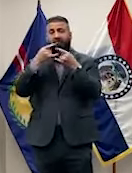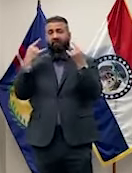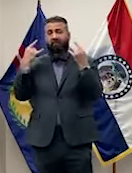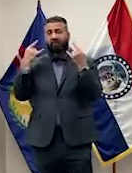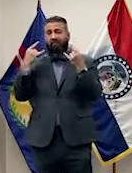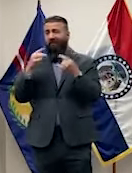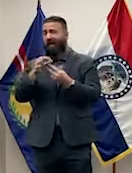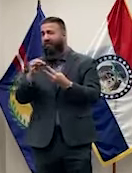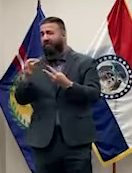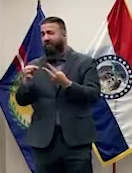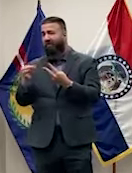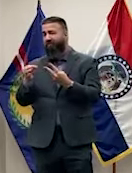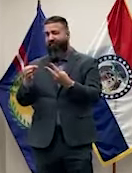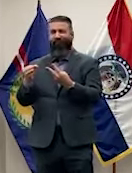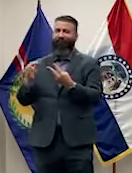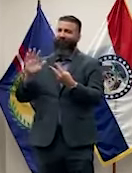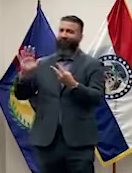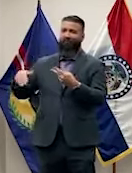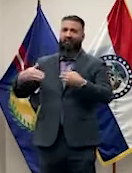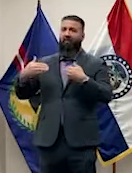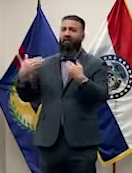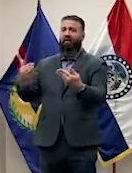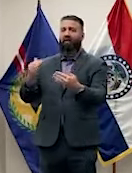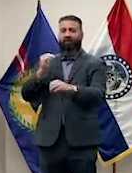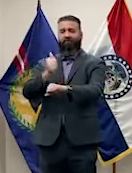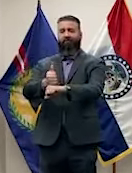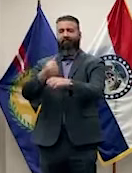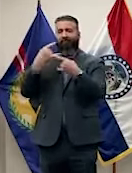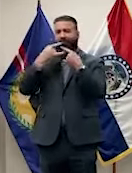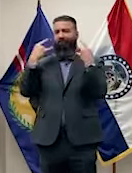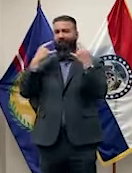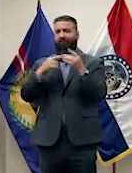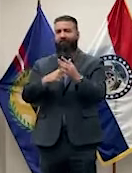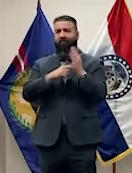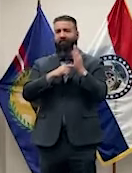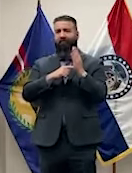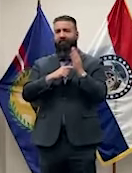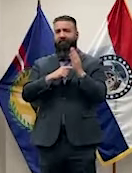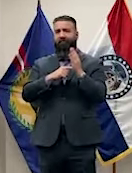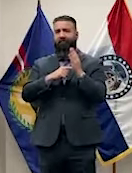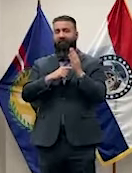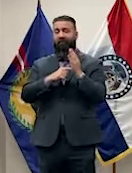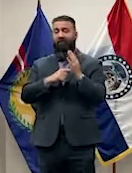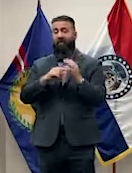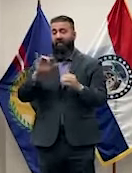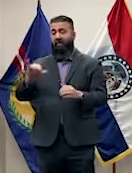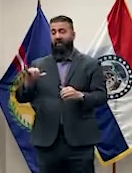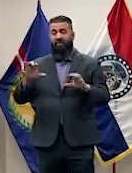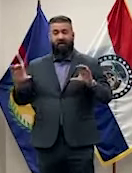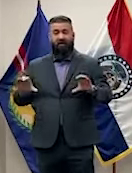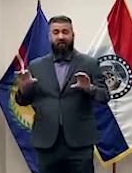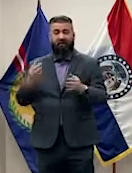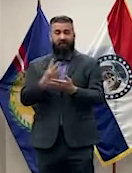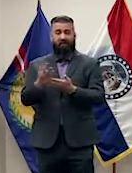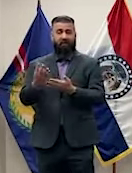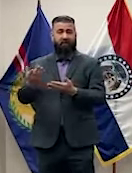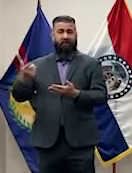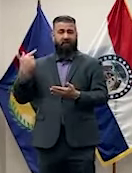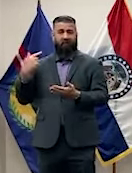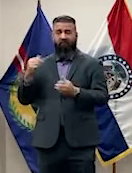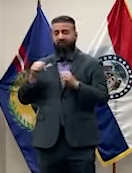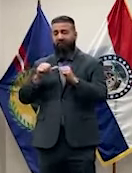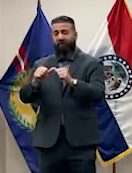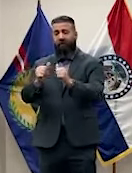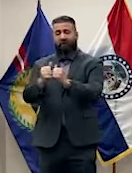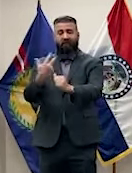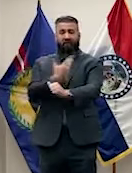place. These actions 4 weeks ago, along with the continued slow but steady increase in vaccinations, are